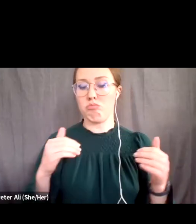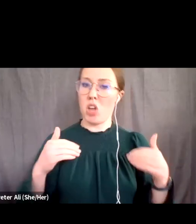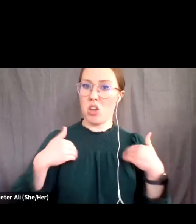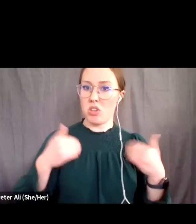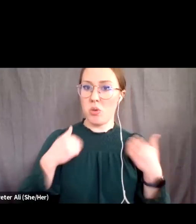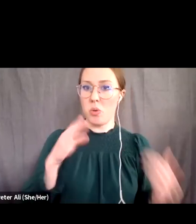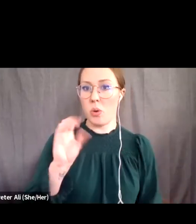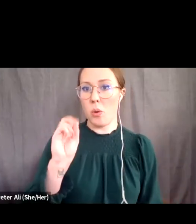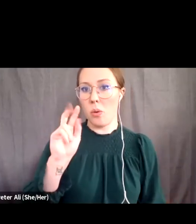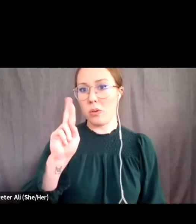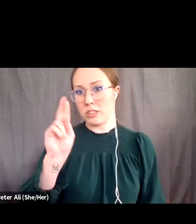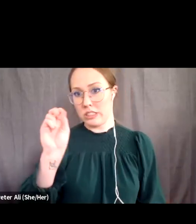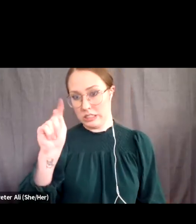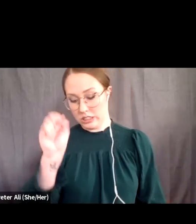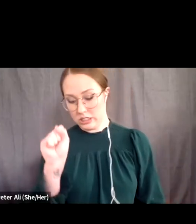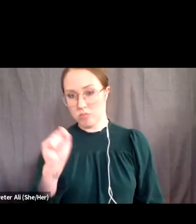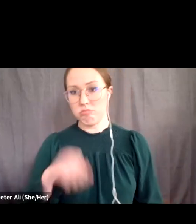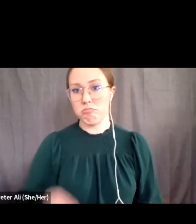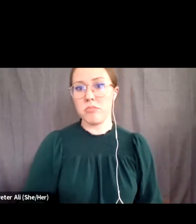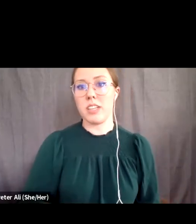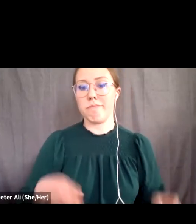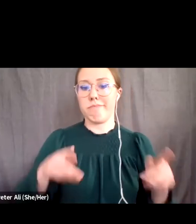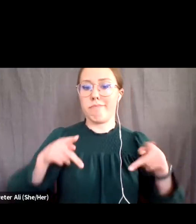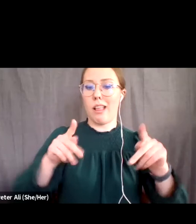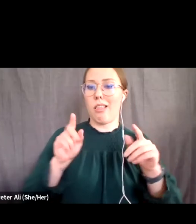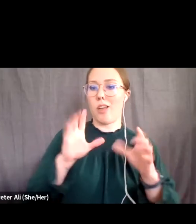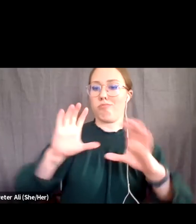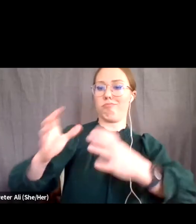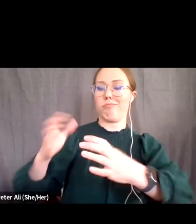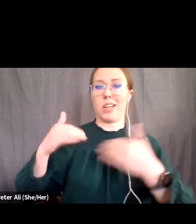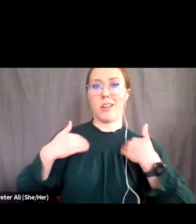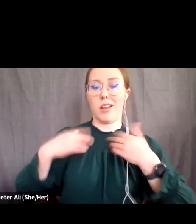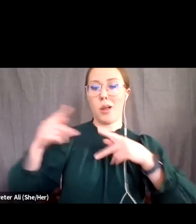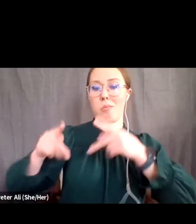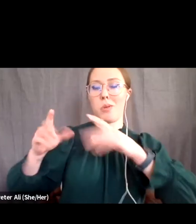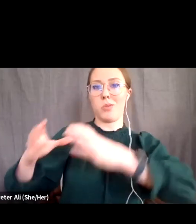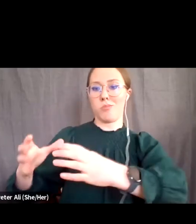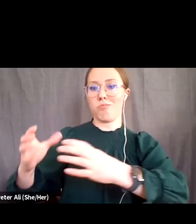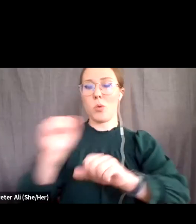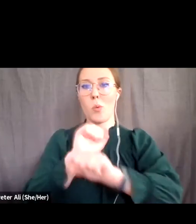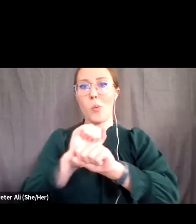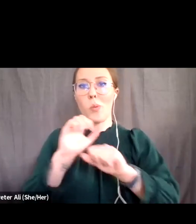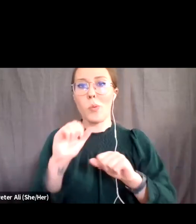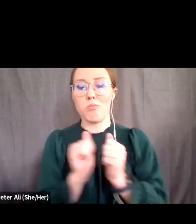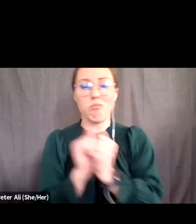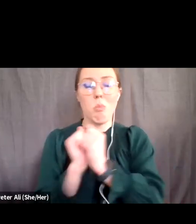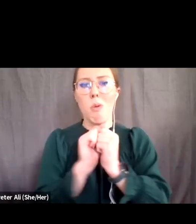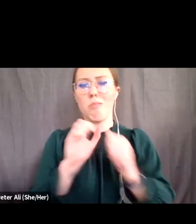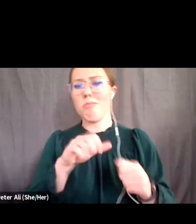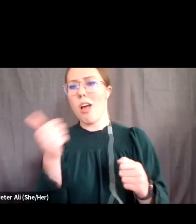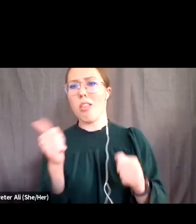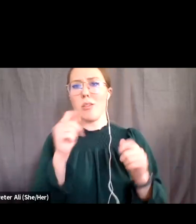people in the sentencing of their peers who are diverted from juvenile courts. I also developed and led professional